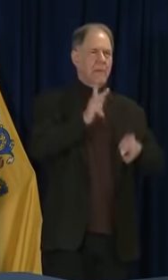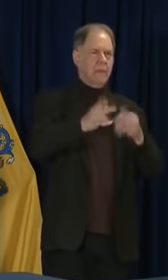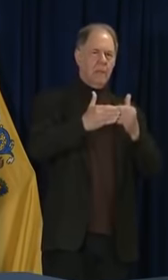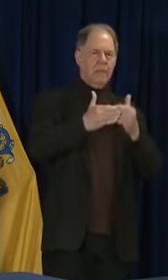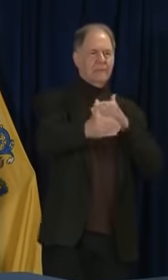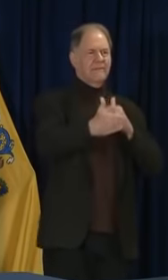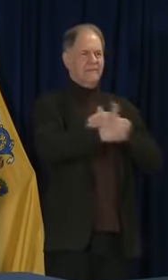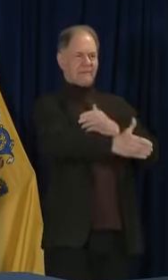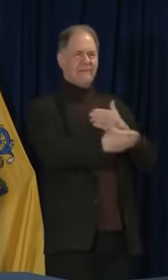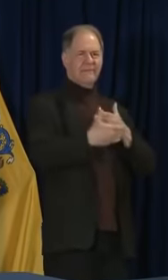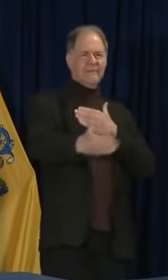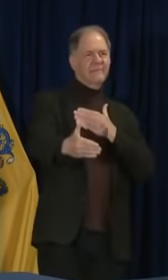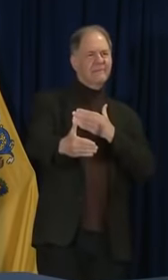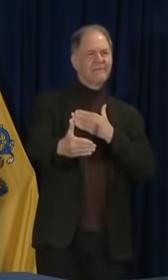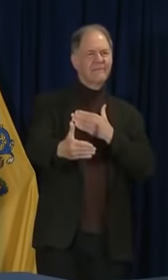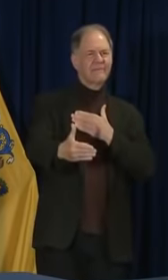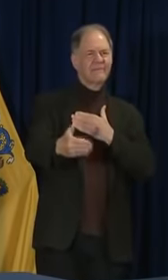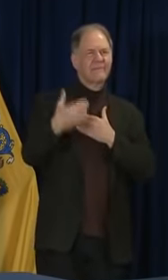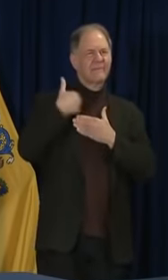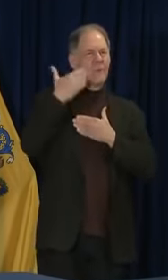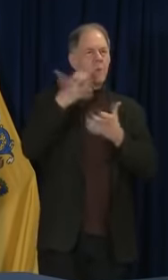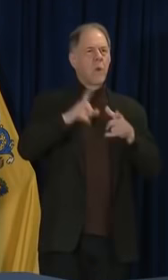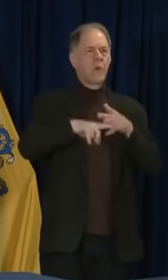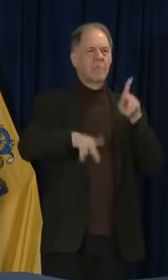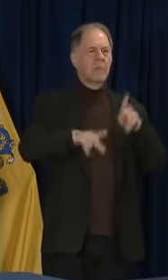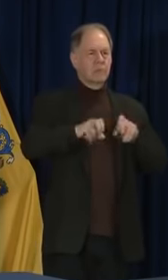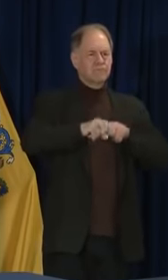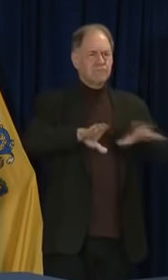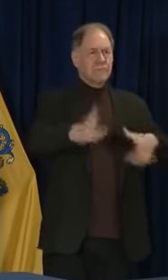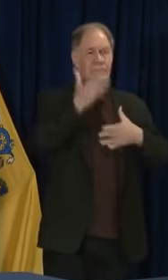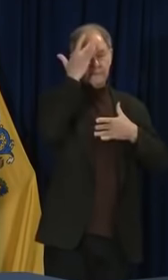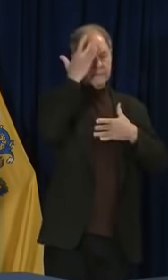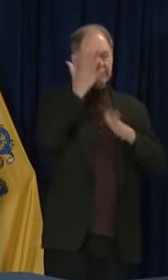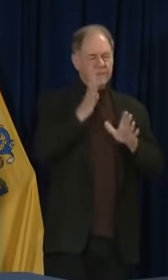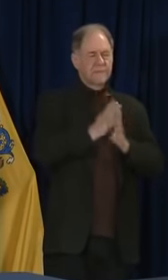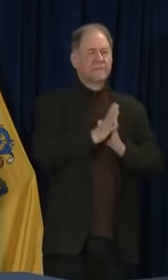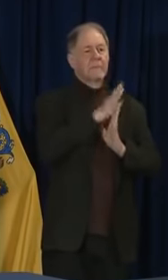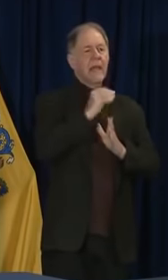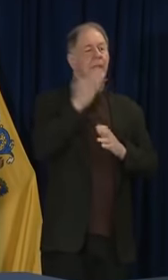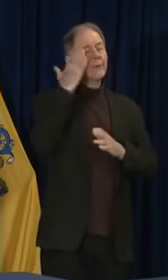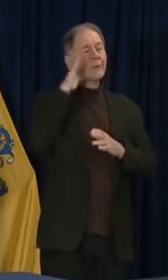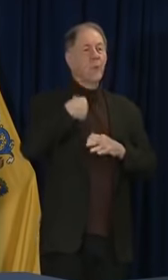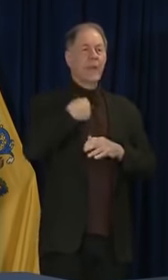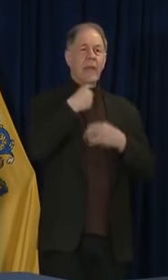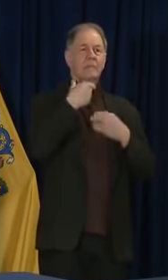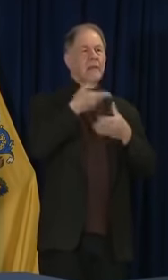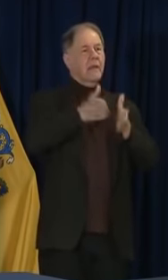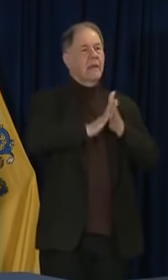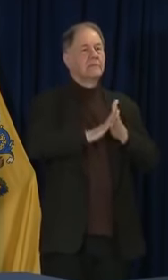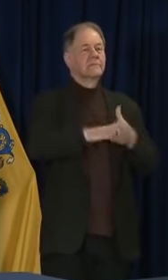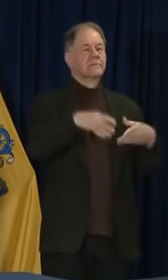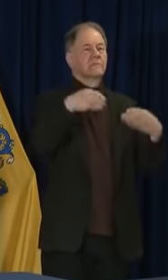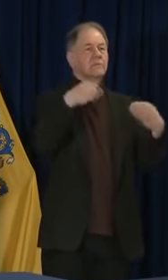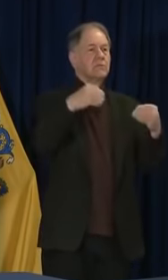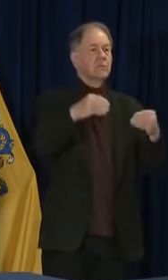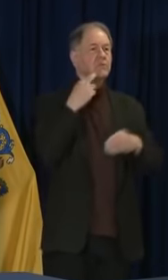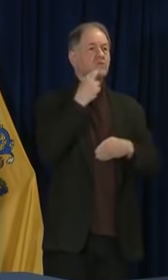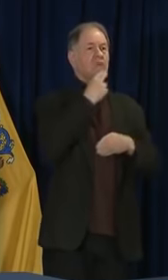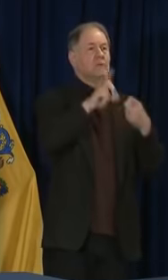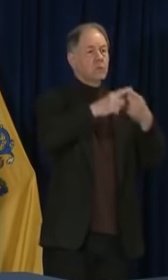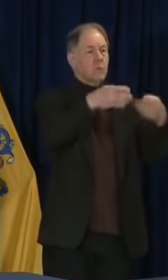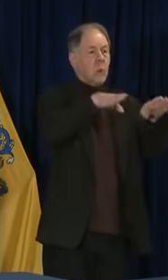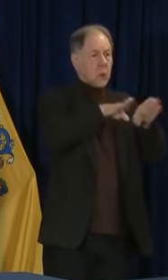the curve challenge that we're all under. And we can't ask the private sector to do something that we're not prepared to do, or local